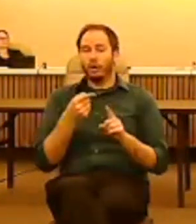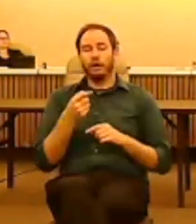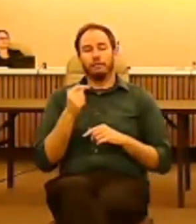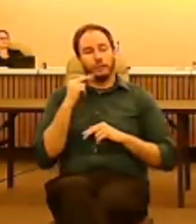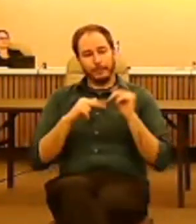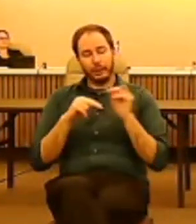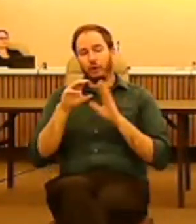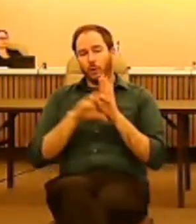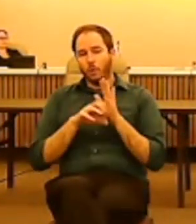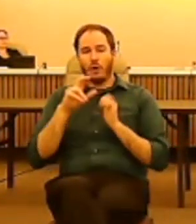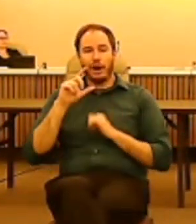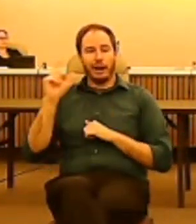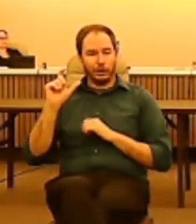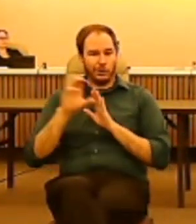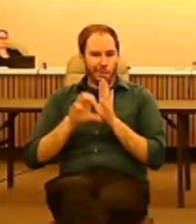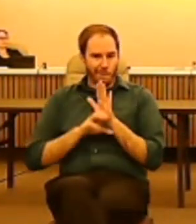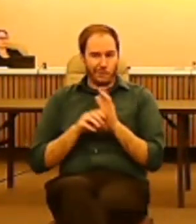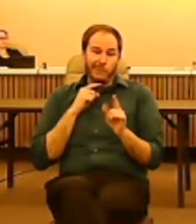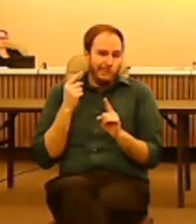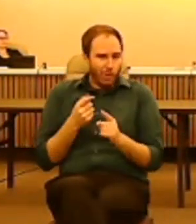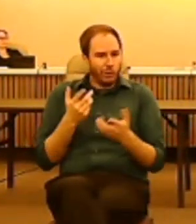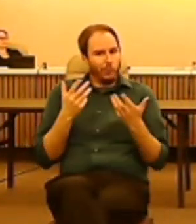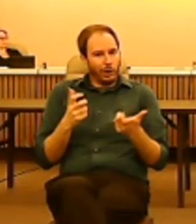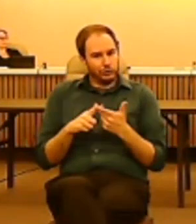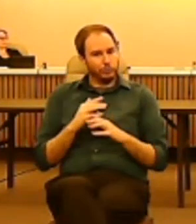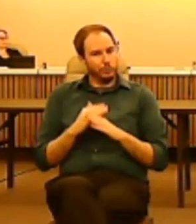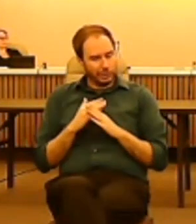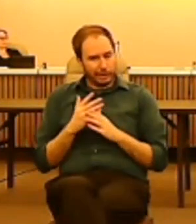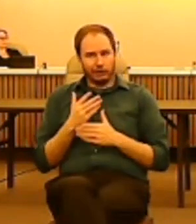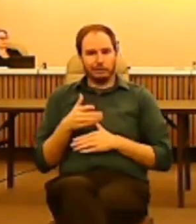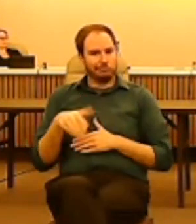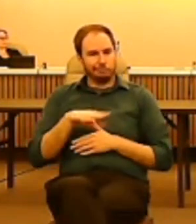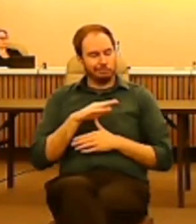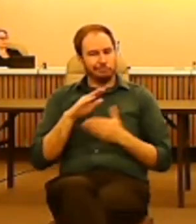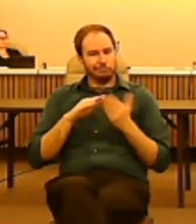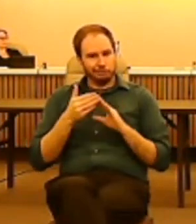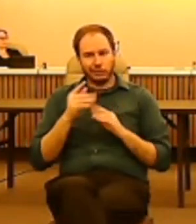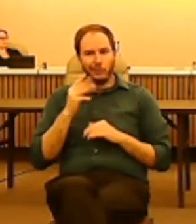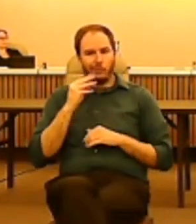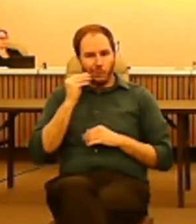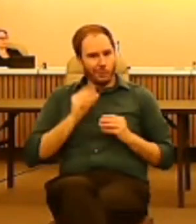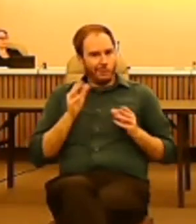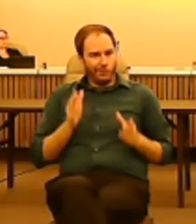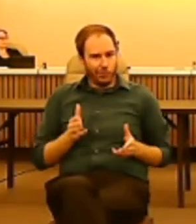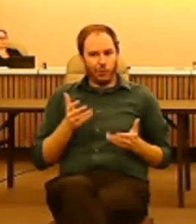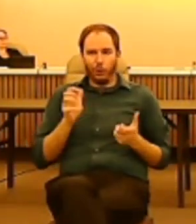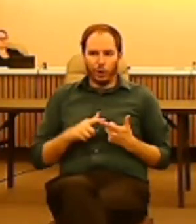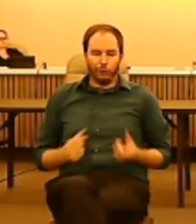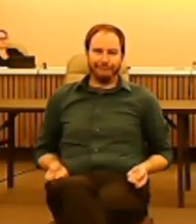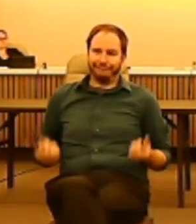an energy code is really to kind of protect the homeowners from getting